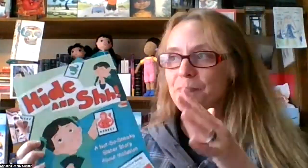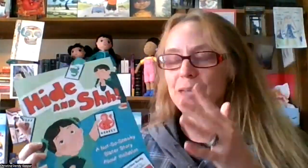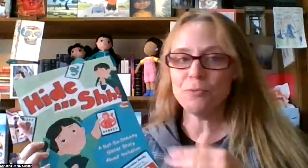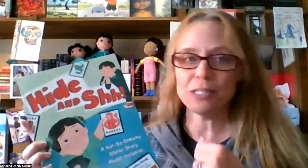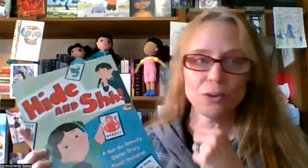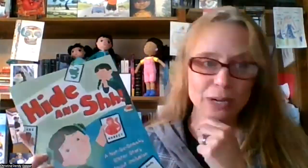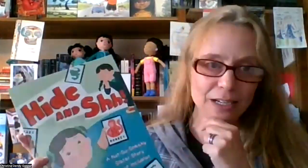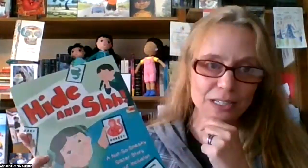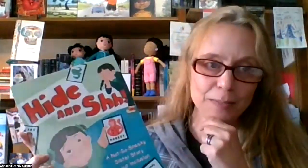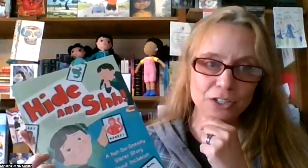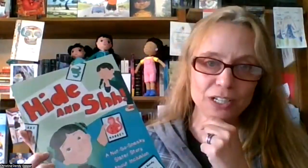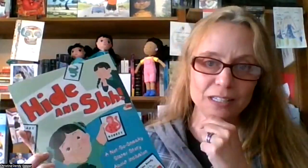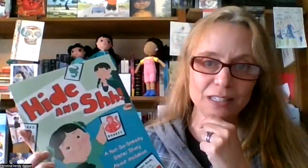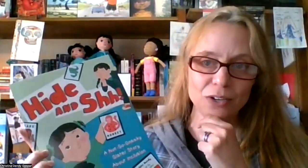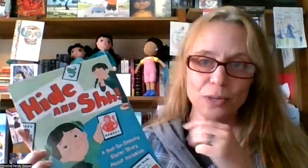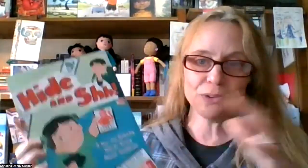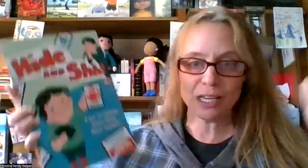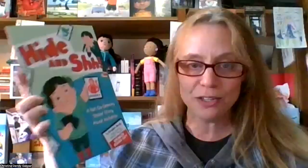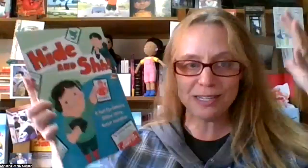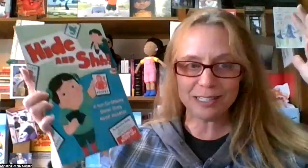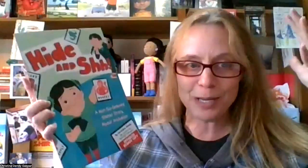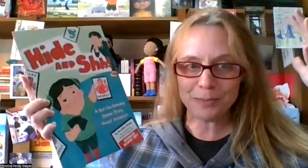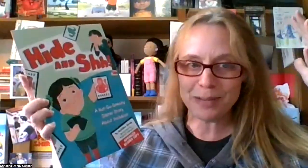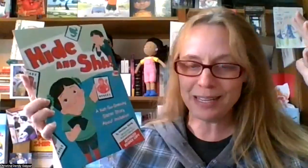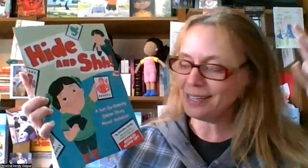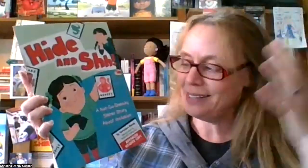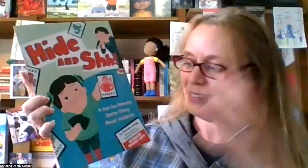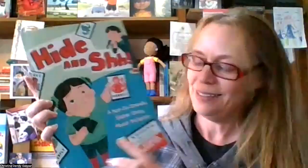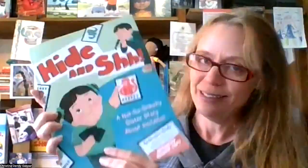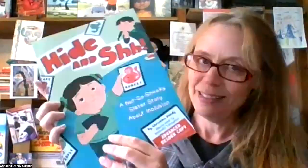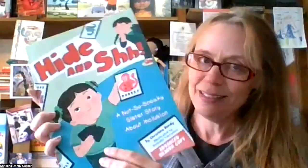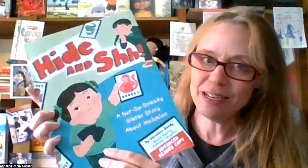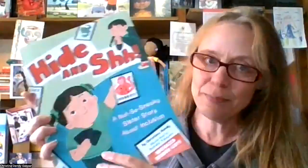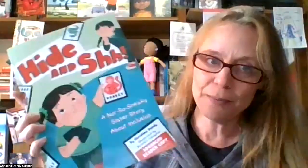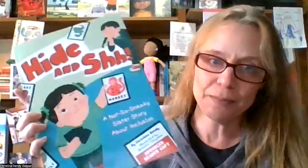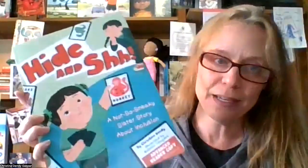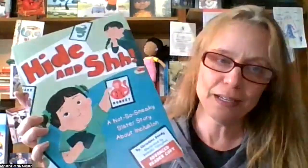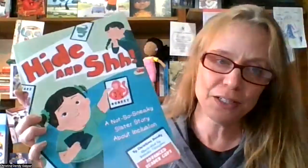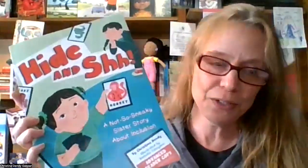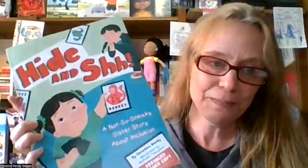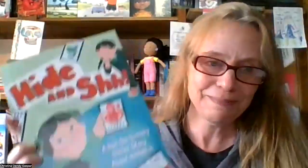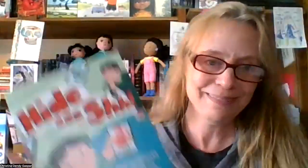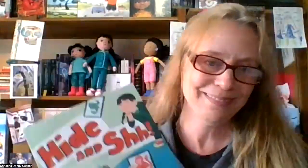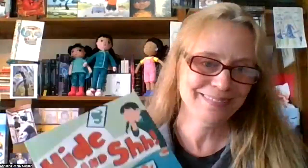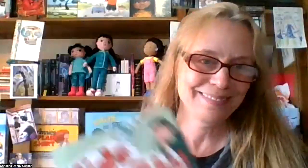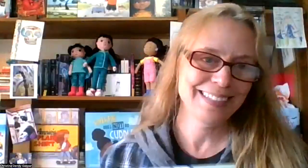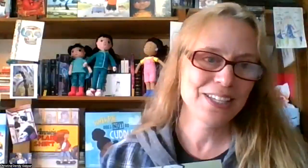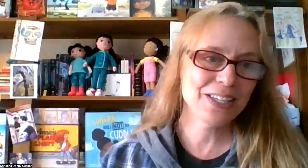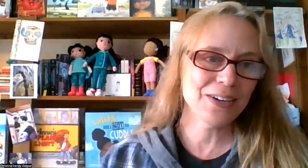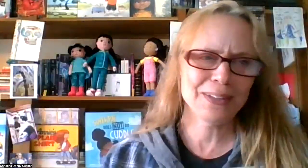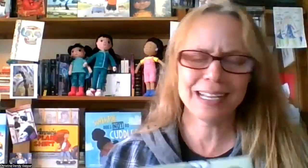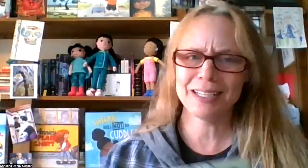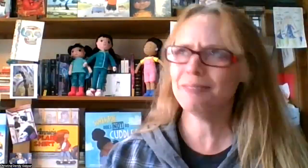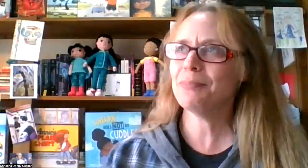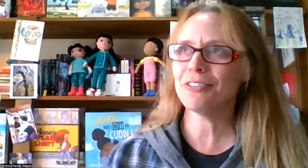it maybe wasn't quite there as much. And so when those other ideas popped in my head, Dinah popped in my head too.